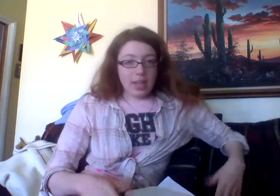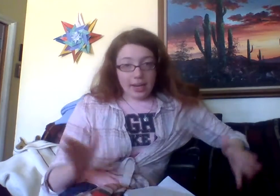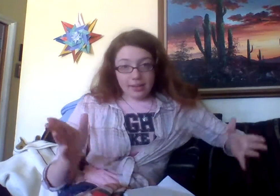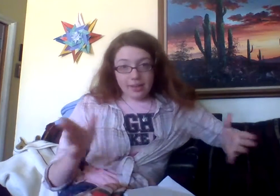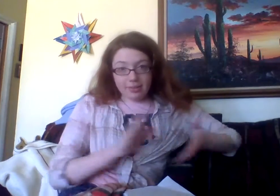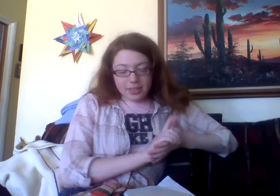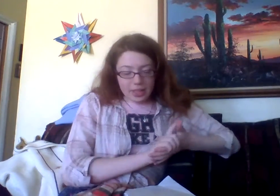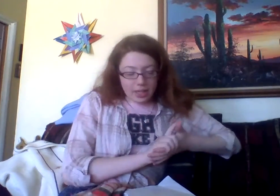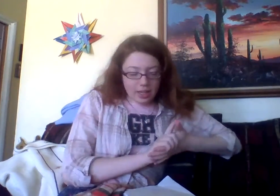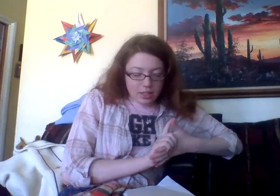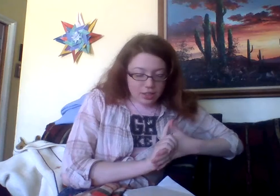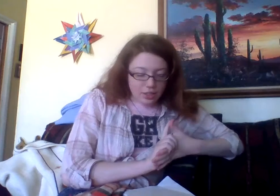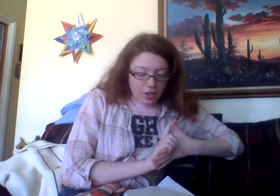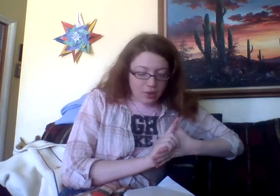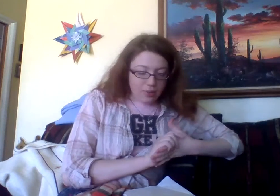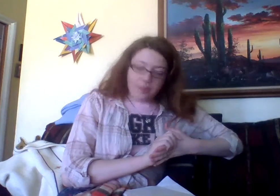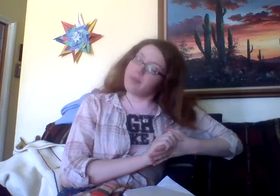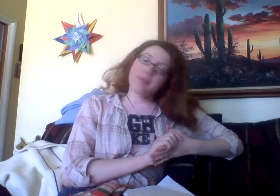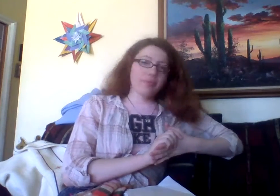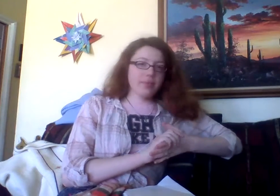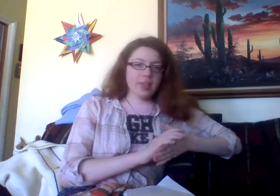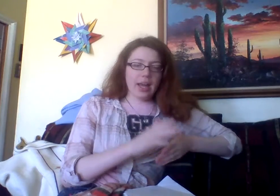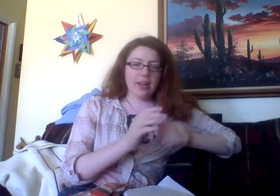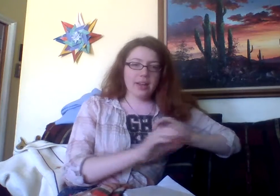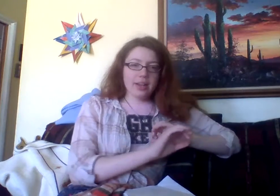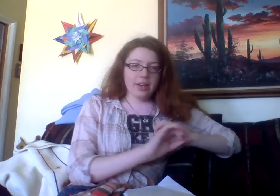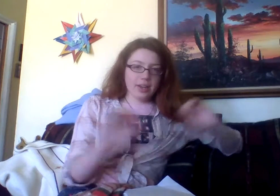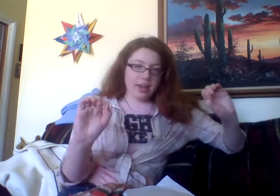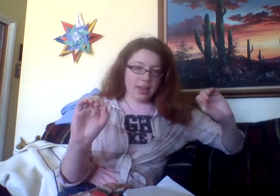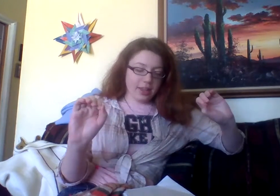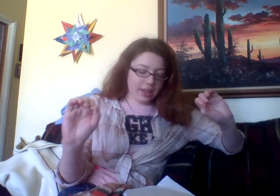sign, obviously. So, yeah, nothing.